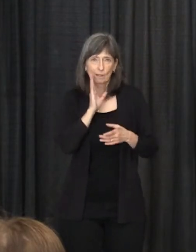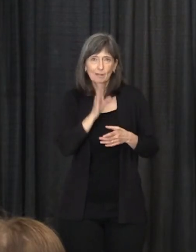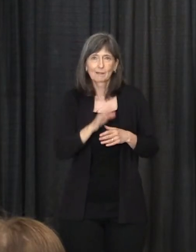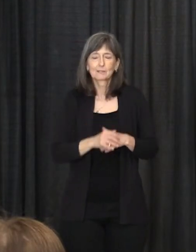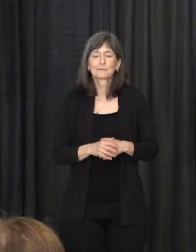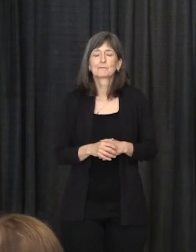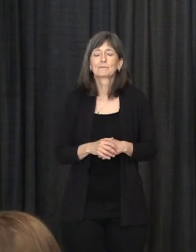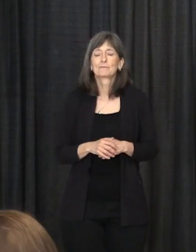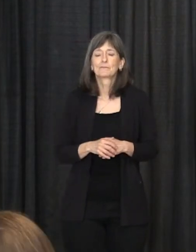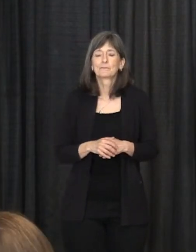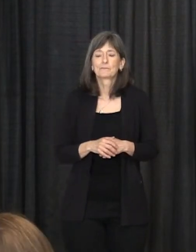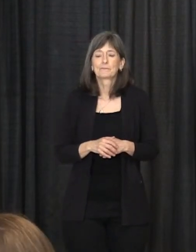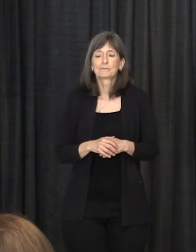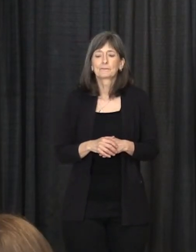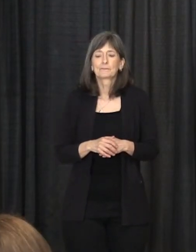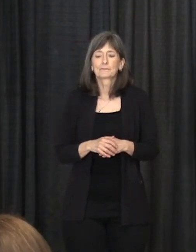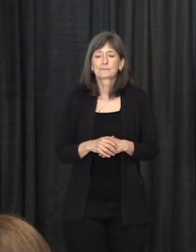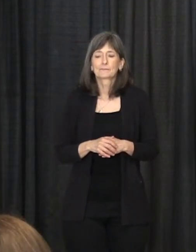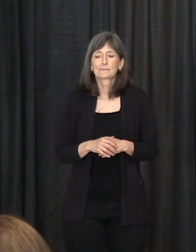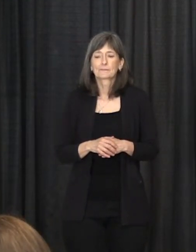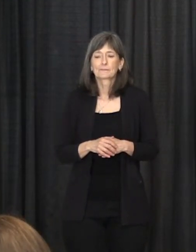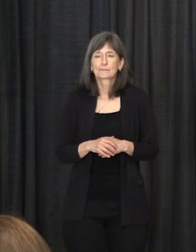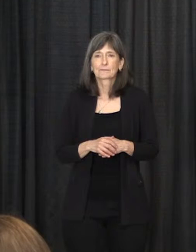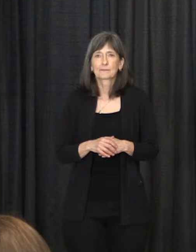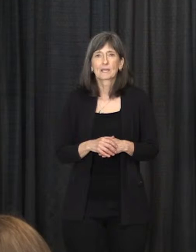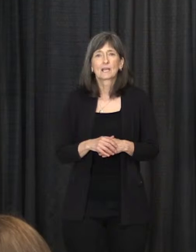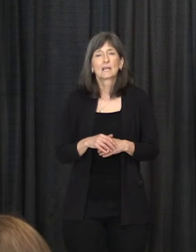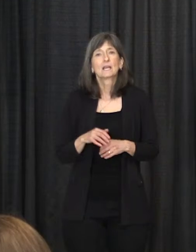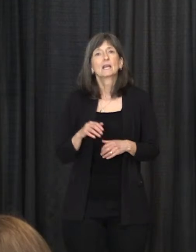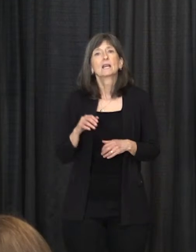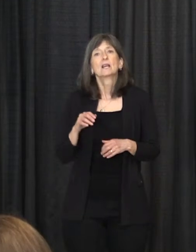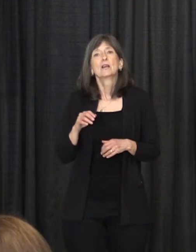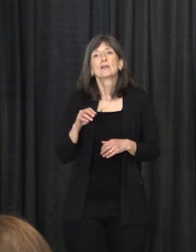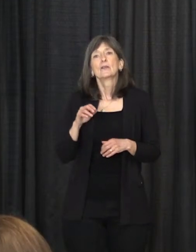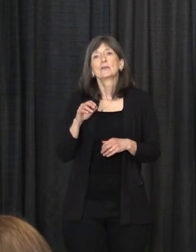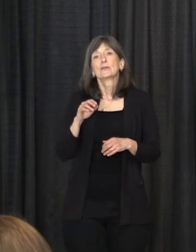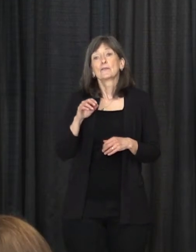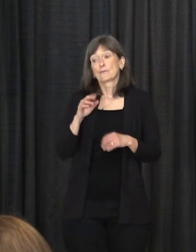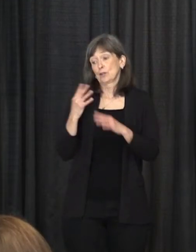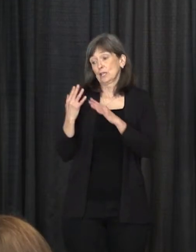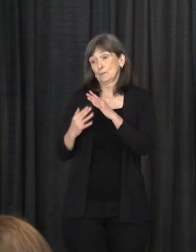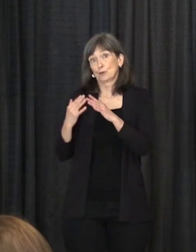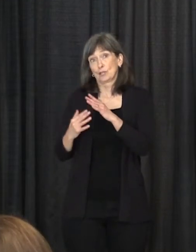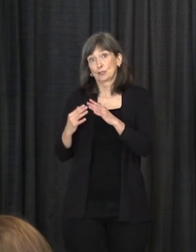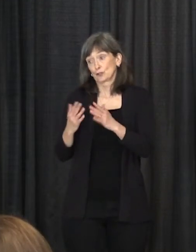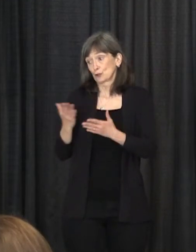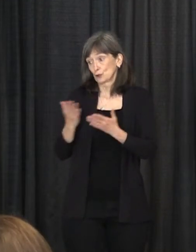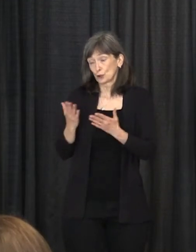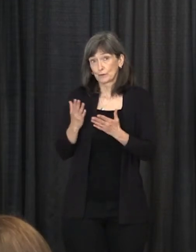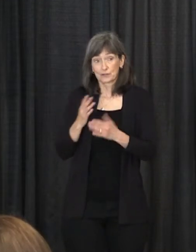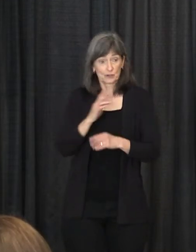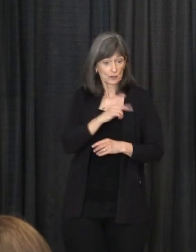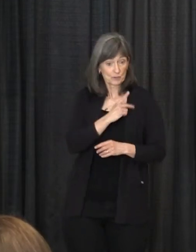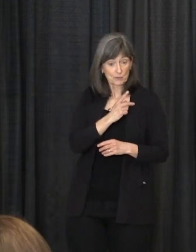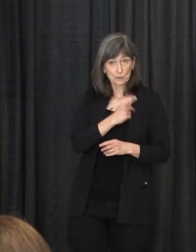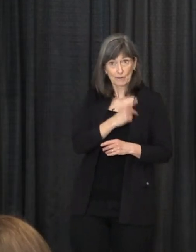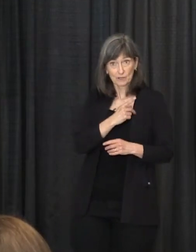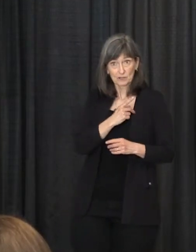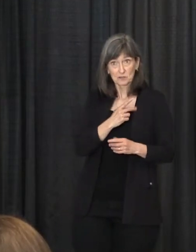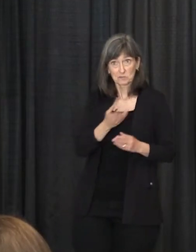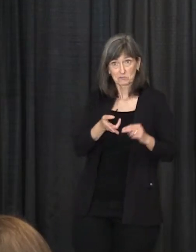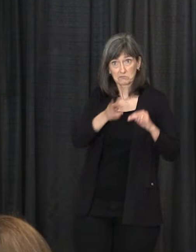As the province's leading provider for immigration services, we're looking forward to work hand in hand with the